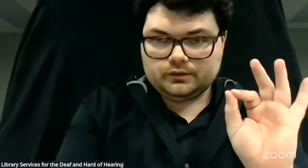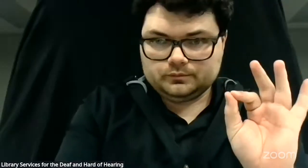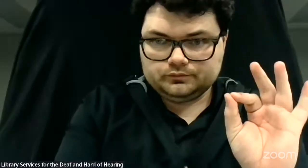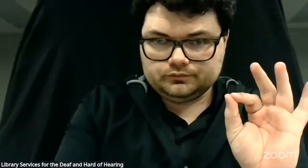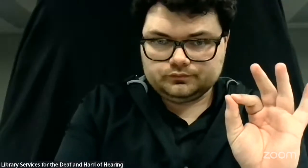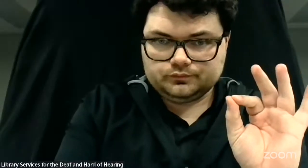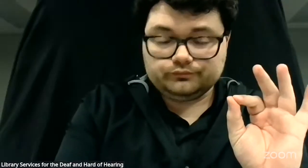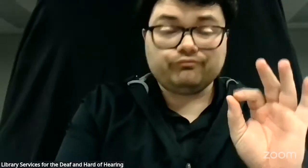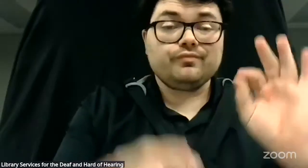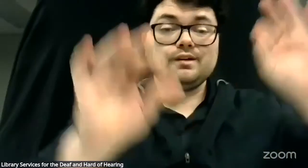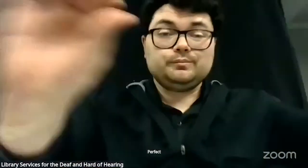Perfect.